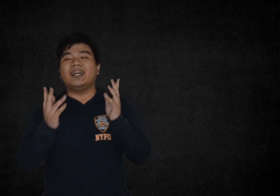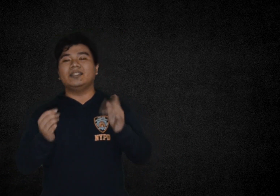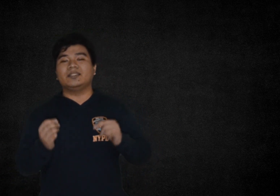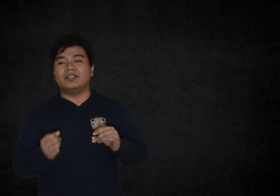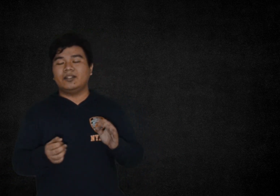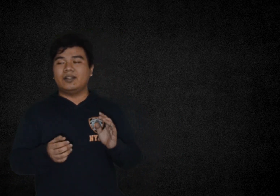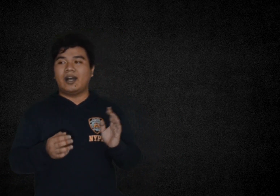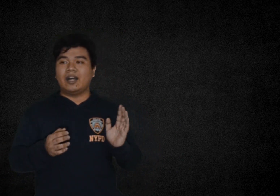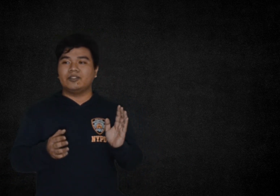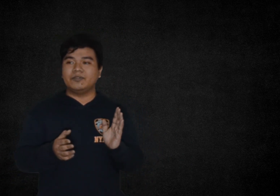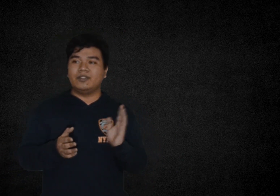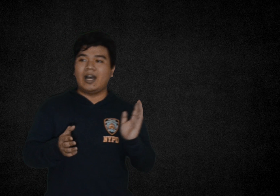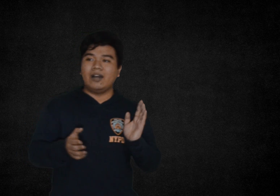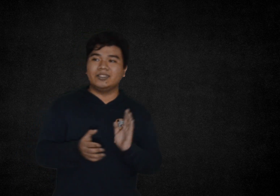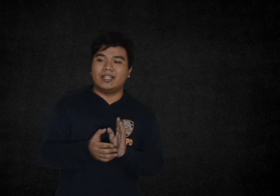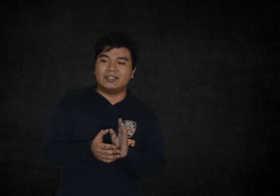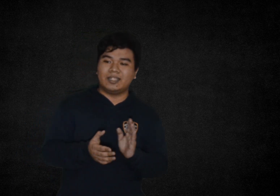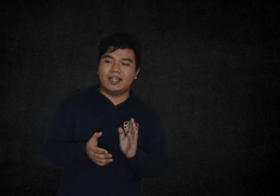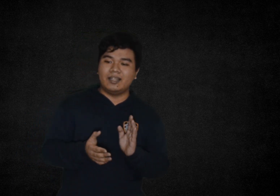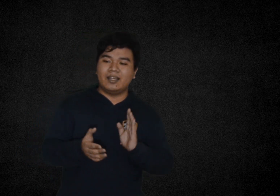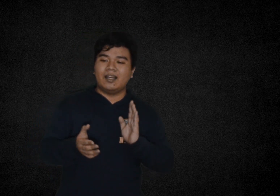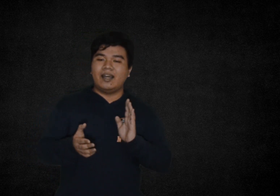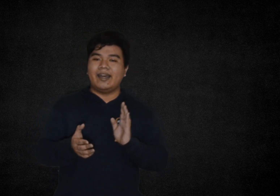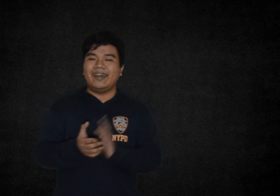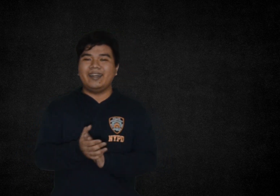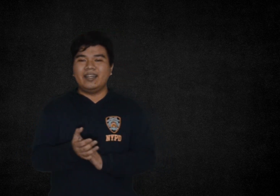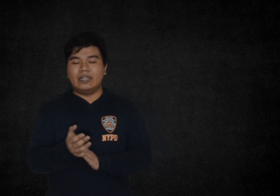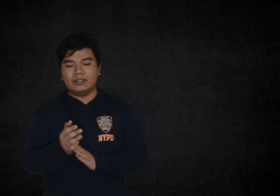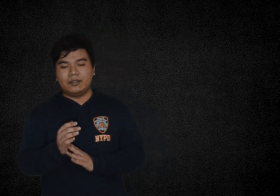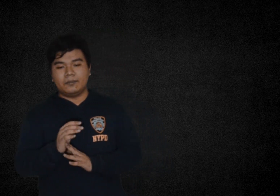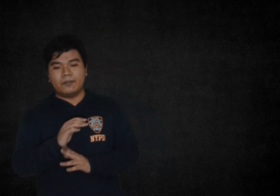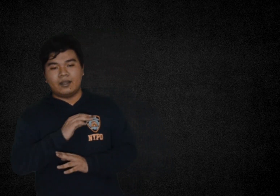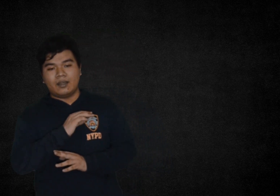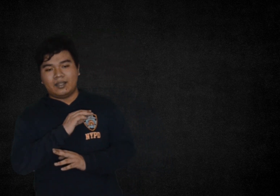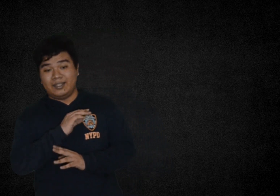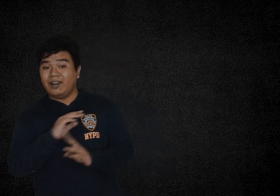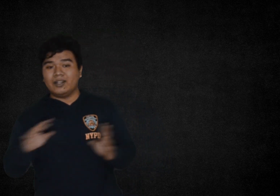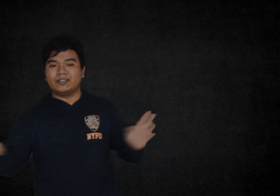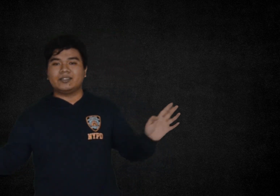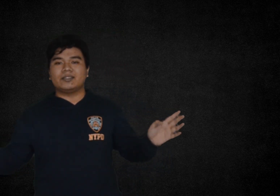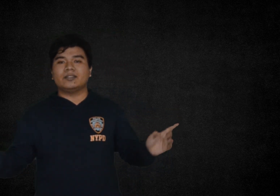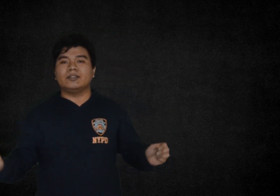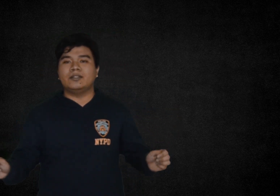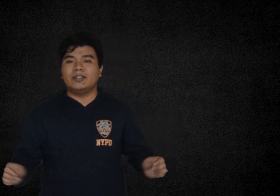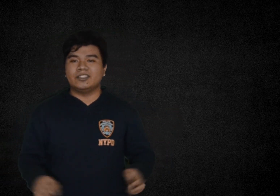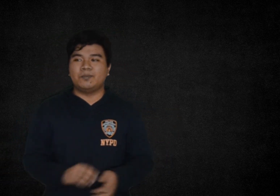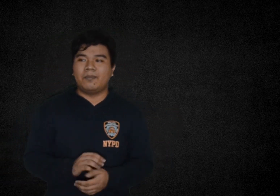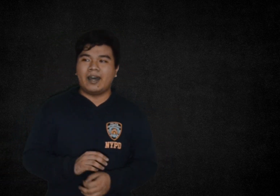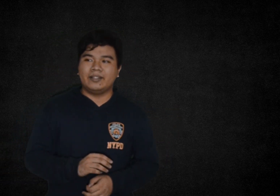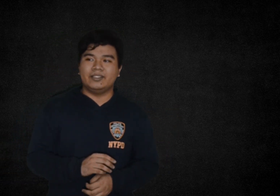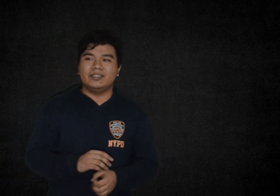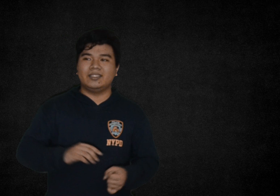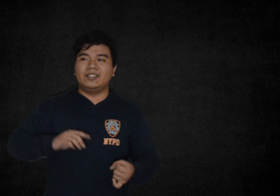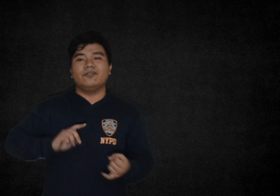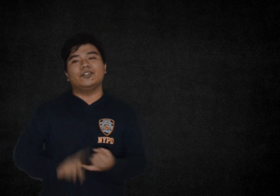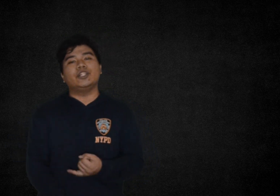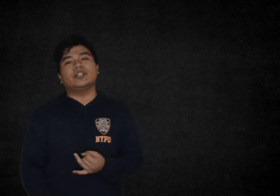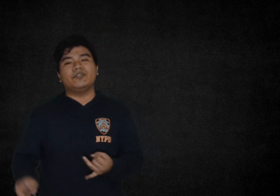designs out of houses, and in arts they use patterns in